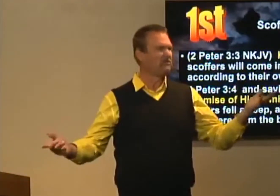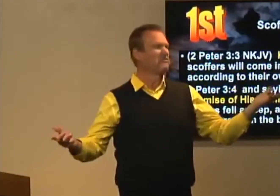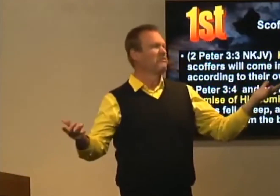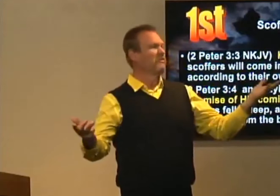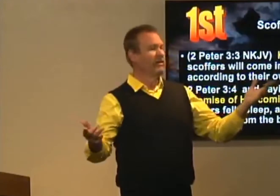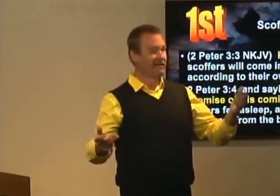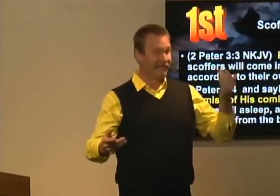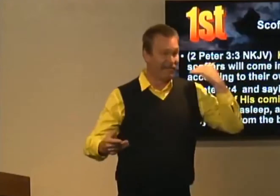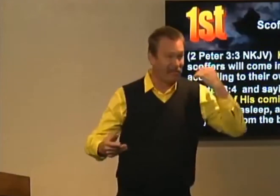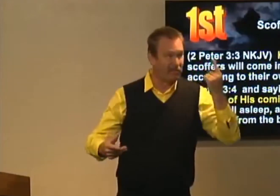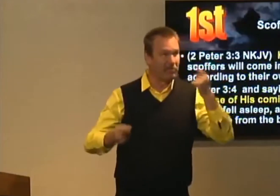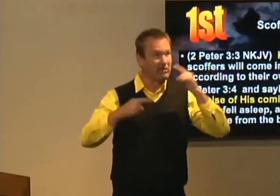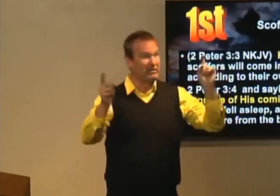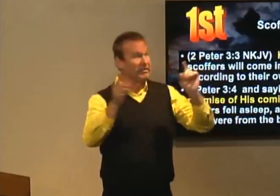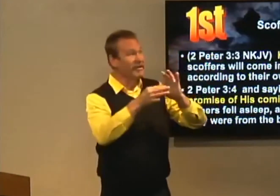Where is it? Come on.